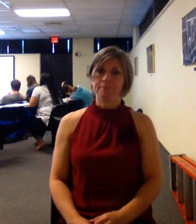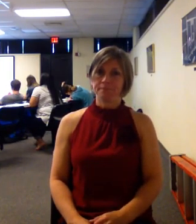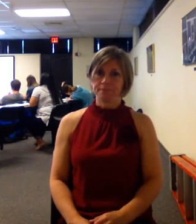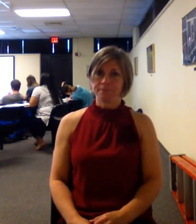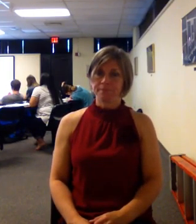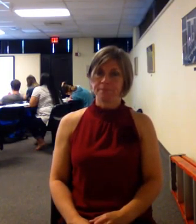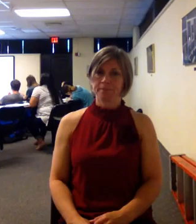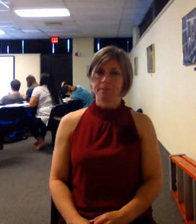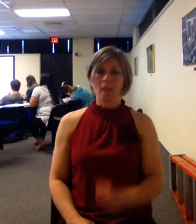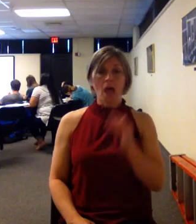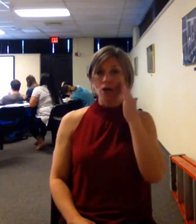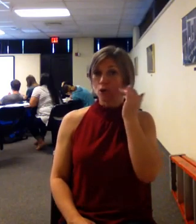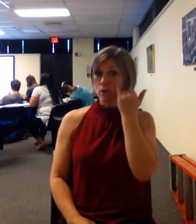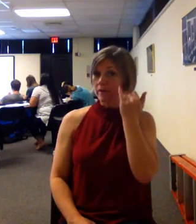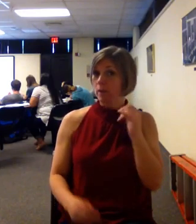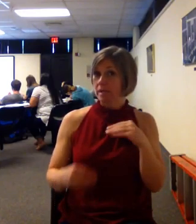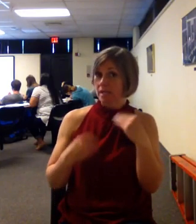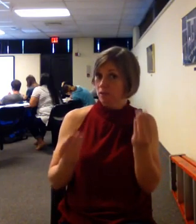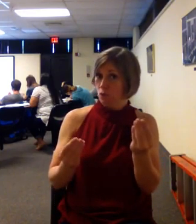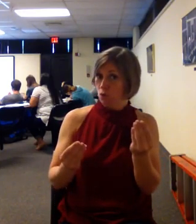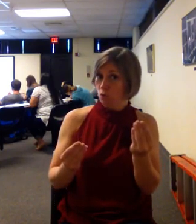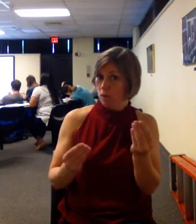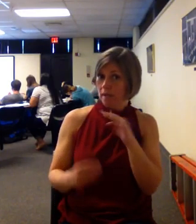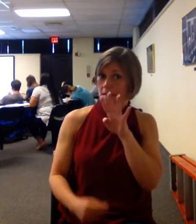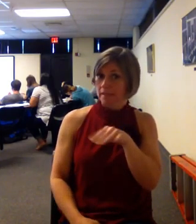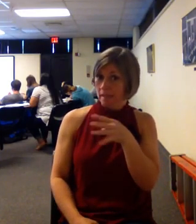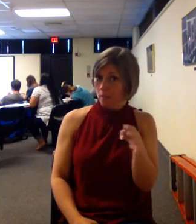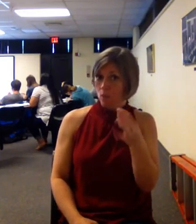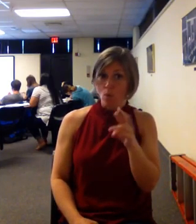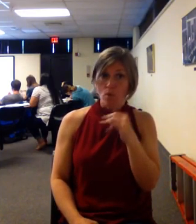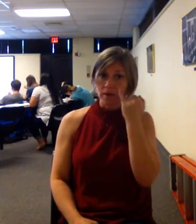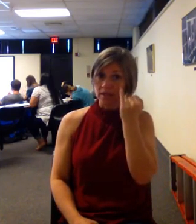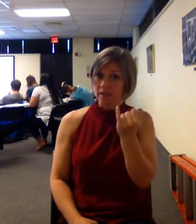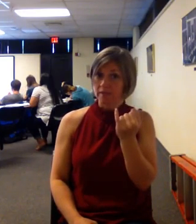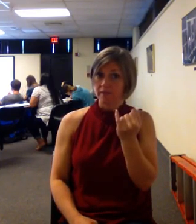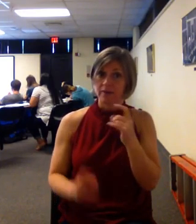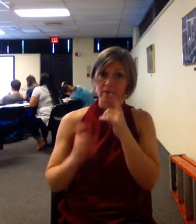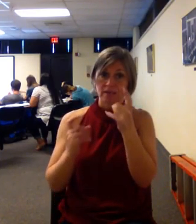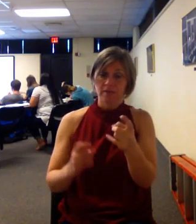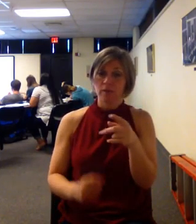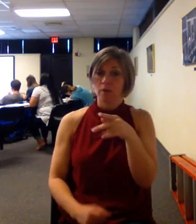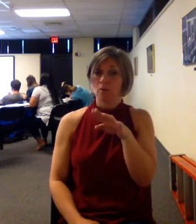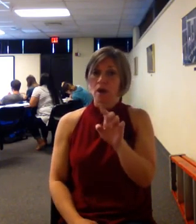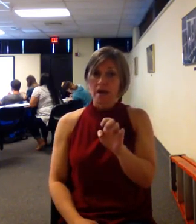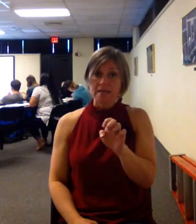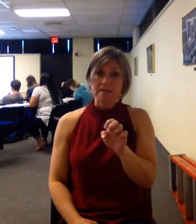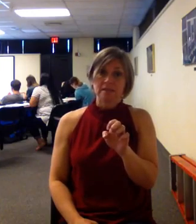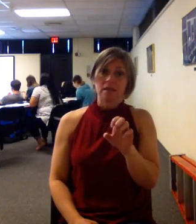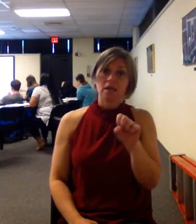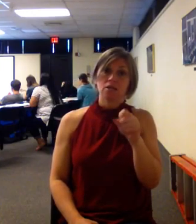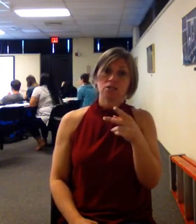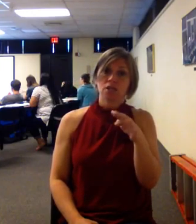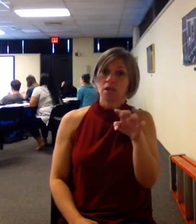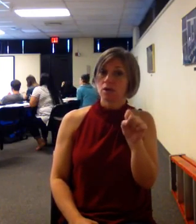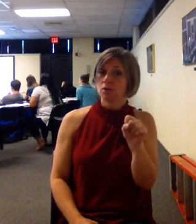I don't know if I would give you a table where I'd give you price and number of shares and make you do the math, or if I'll just give you the dollar